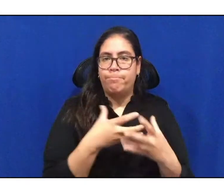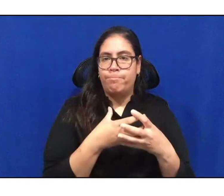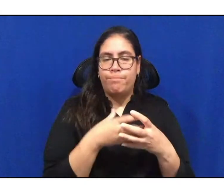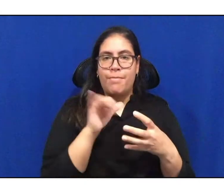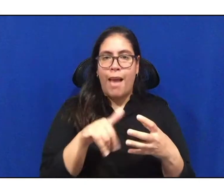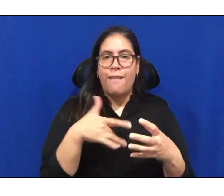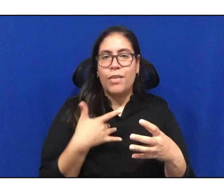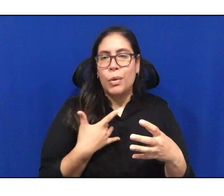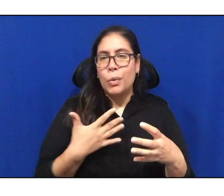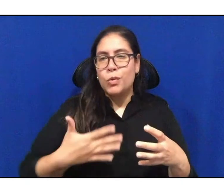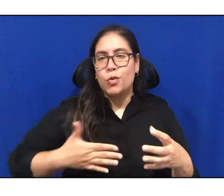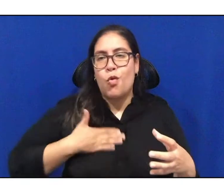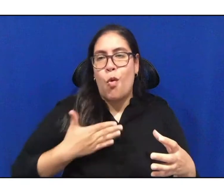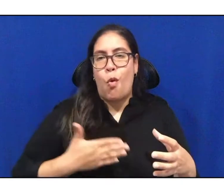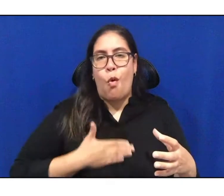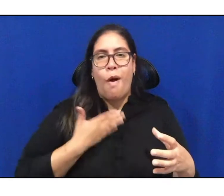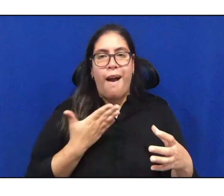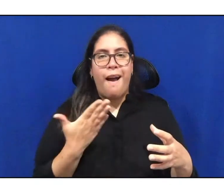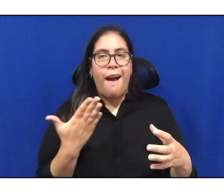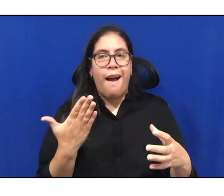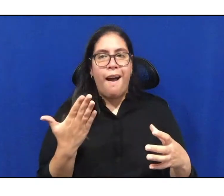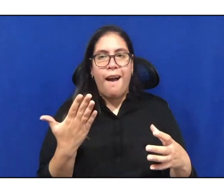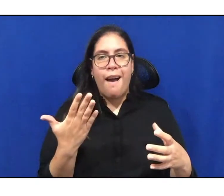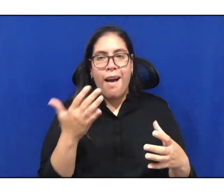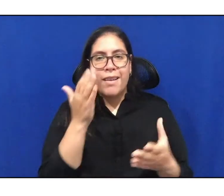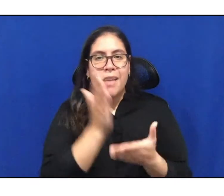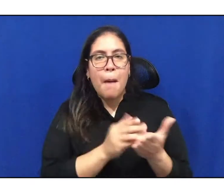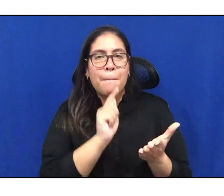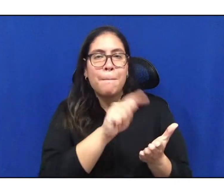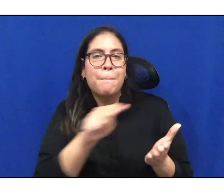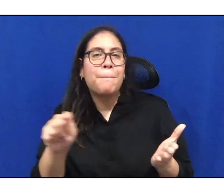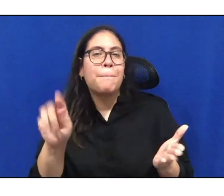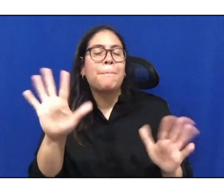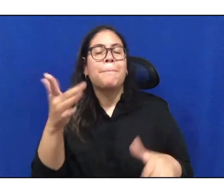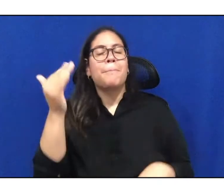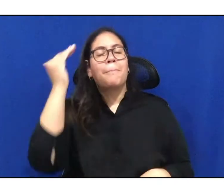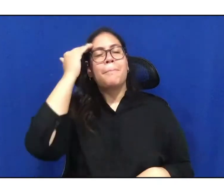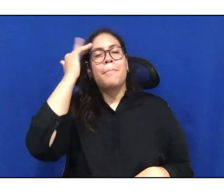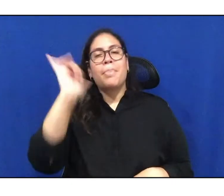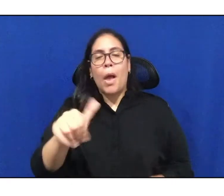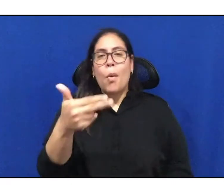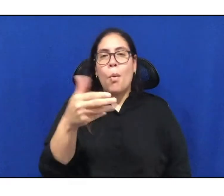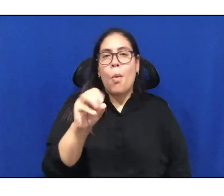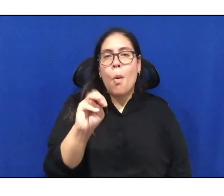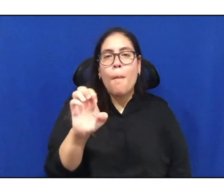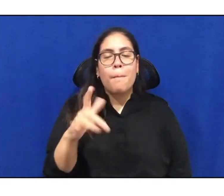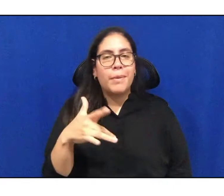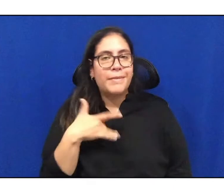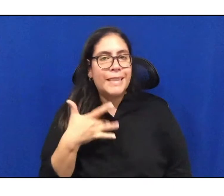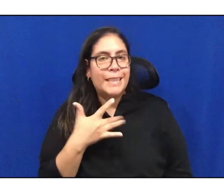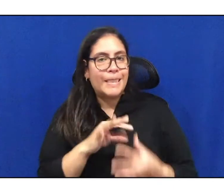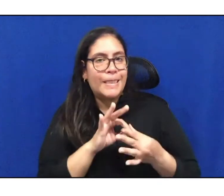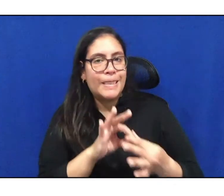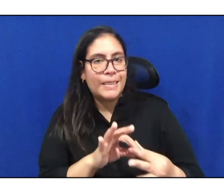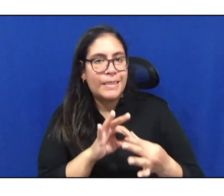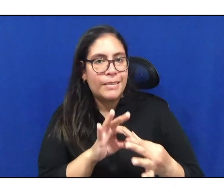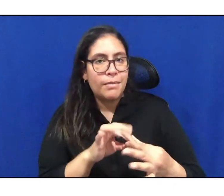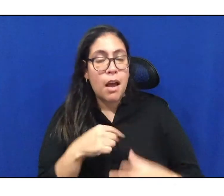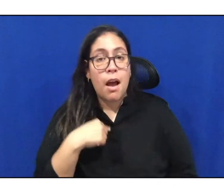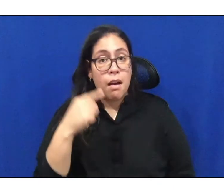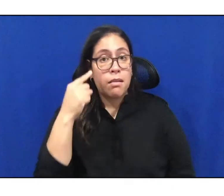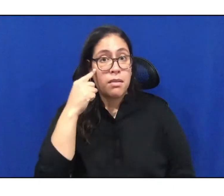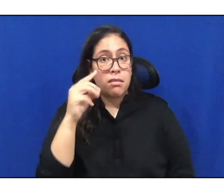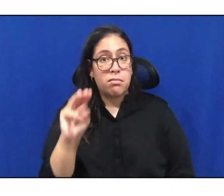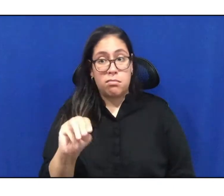and the novelties, right? And that was one of the things that I think Mamie wanted for Emmett, and that